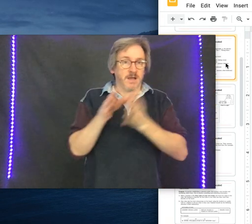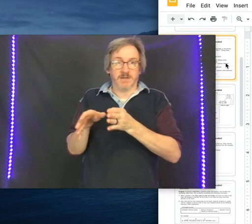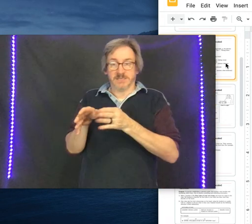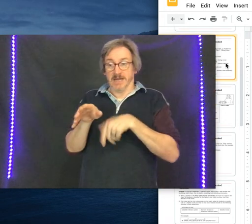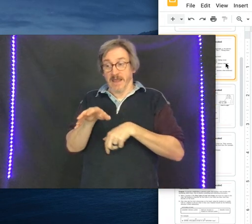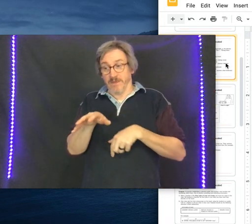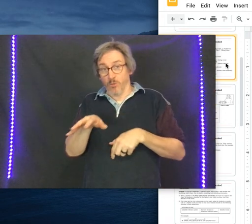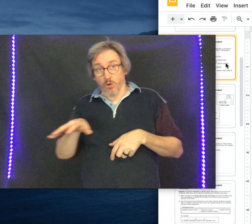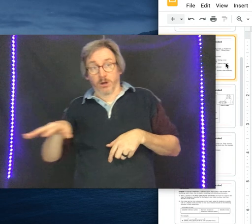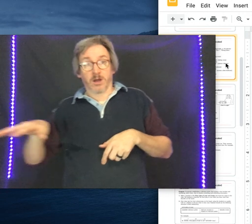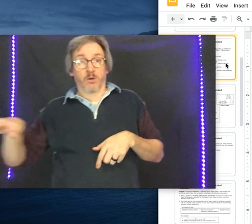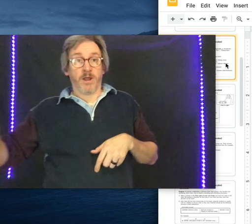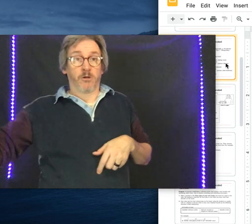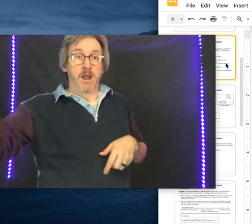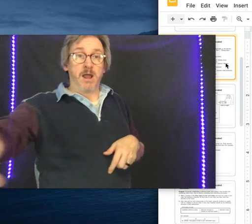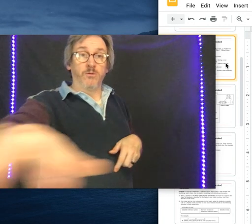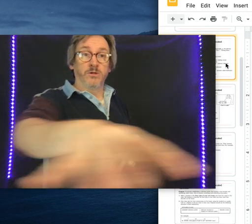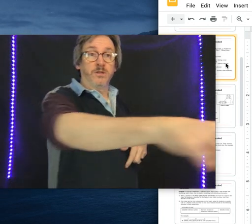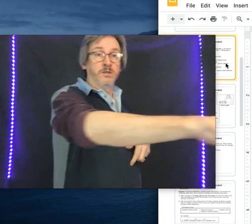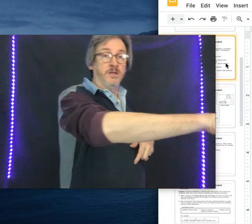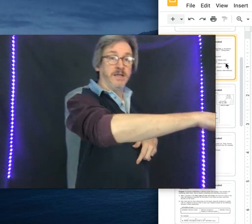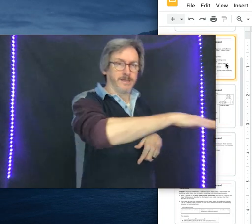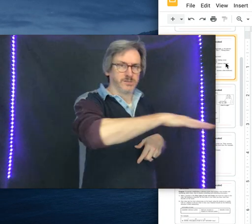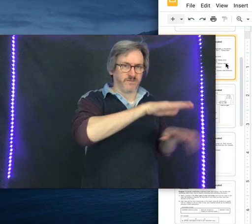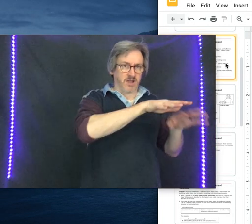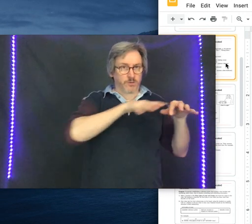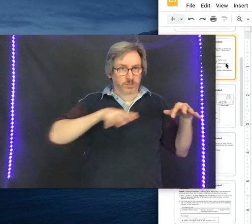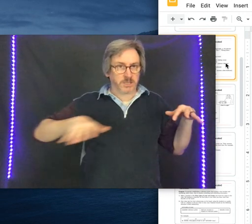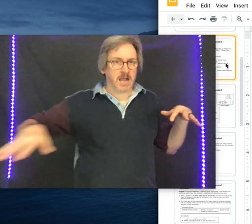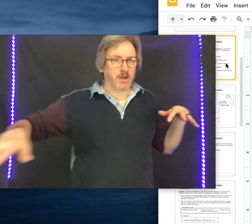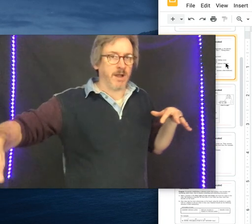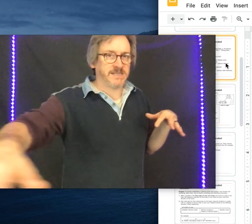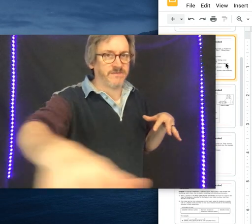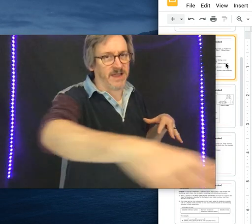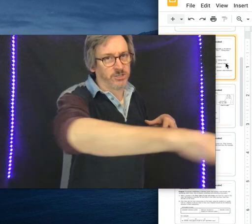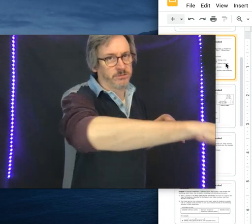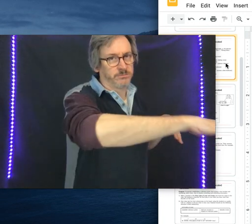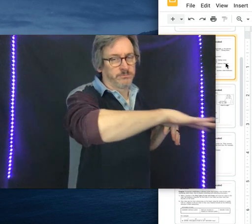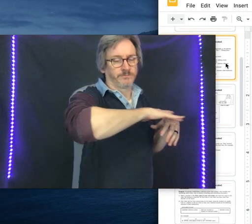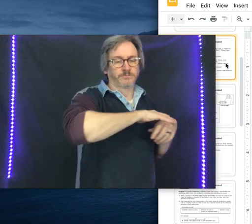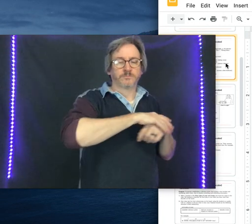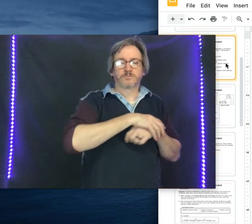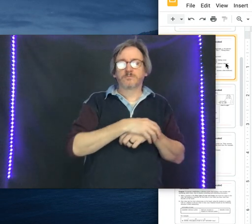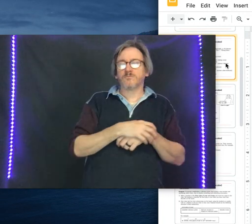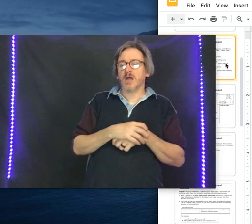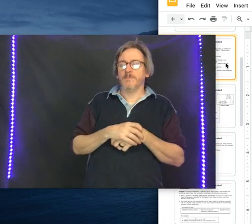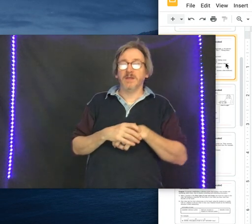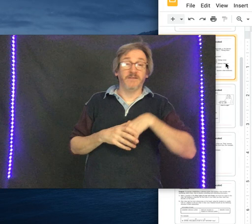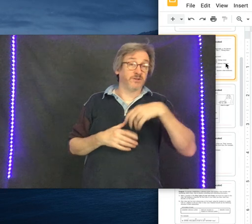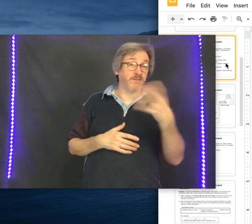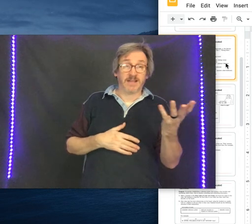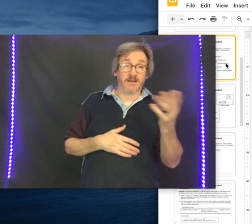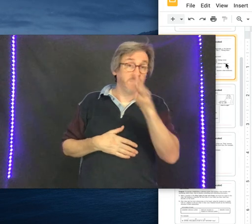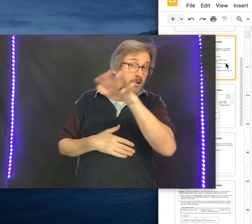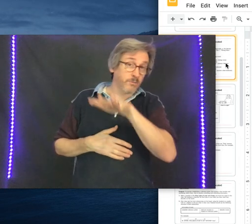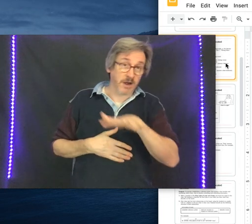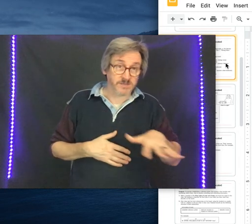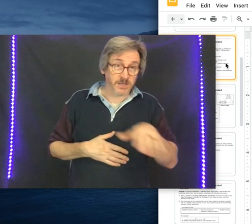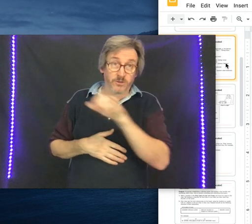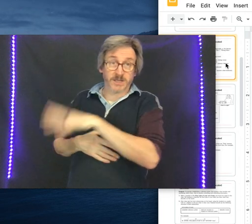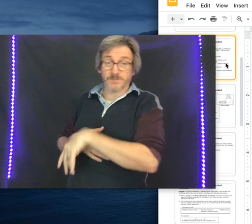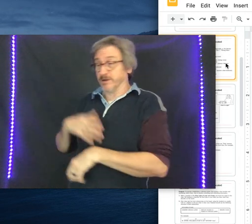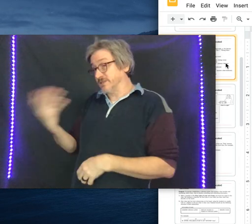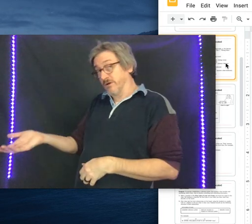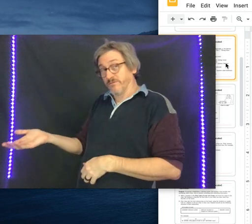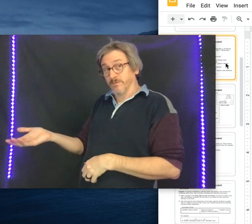go to the dominant side, and then work our way around in a sort of counterclockwise fashion. If you're left-handed, perhaps